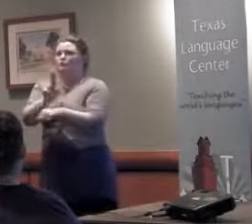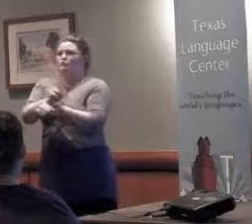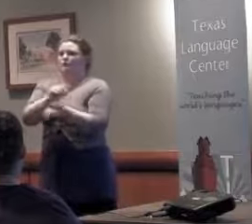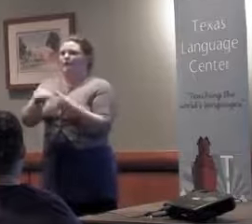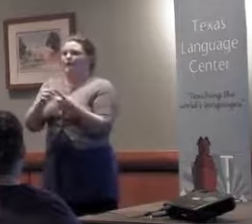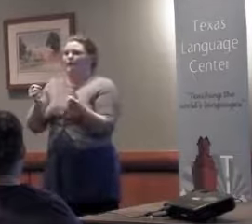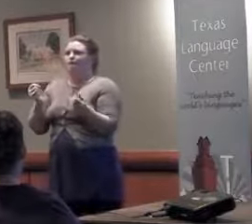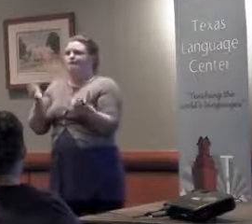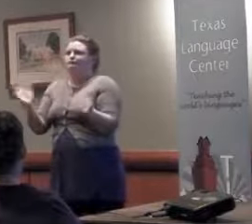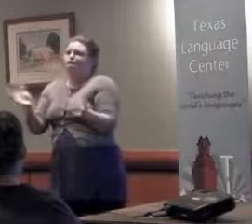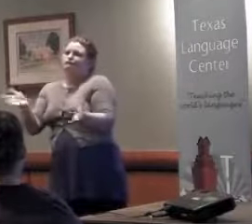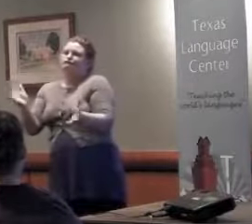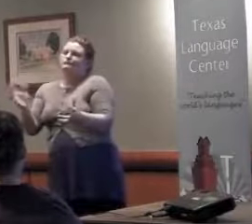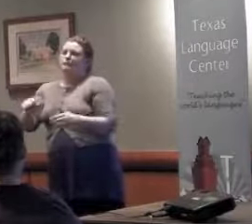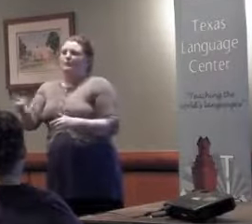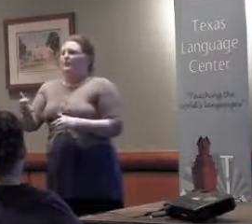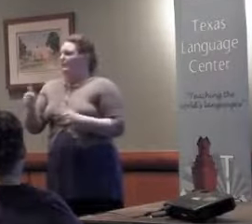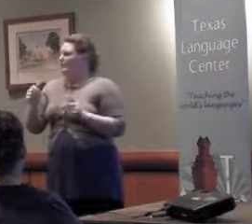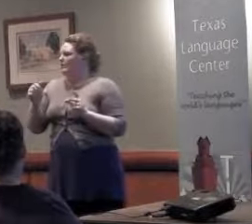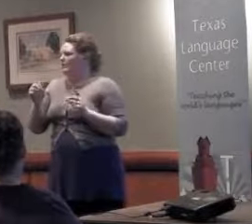they're talking to someone else.